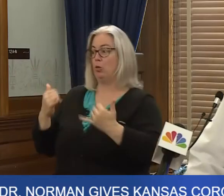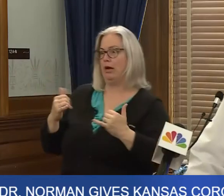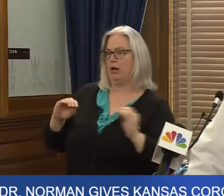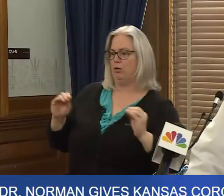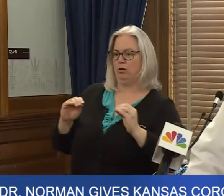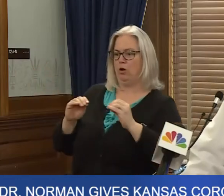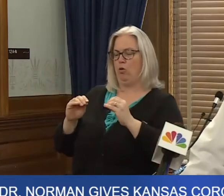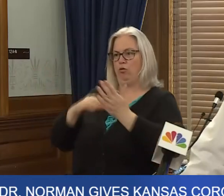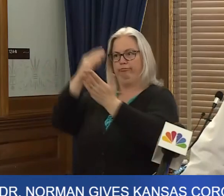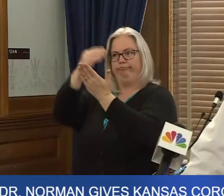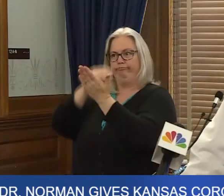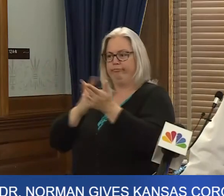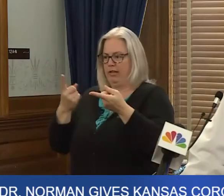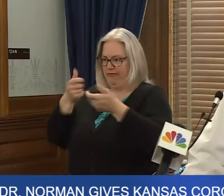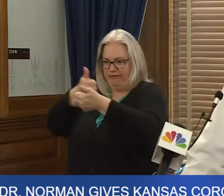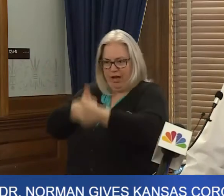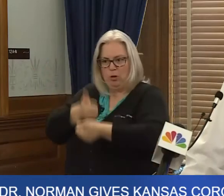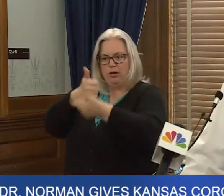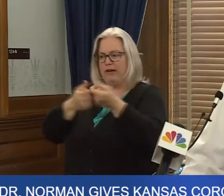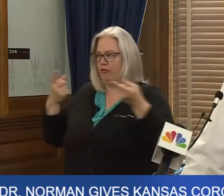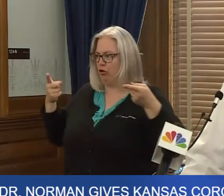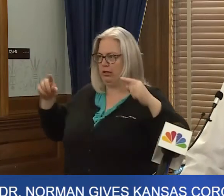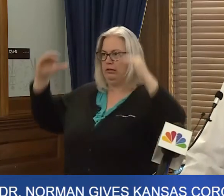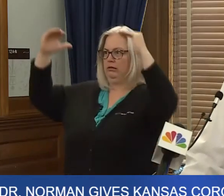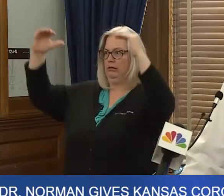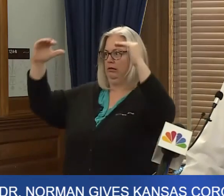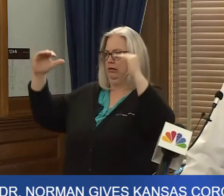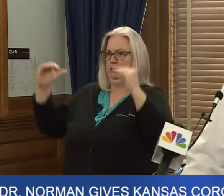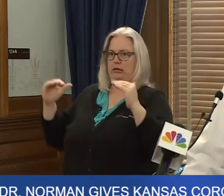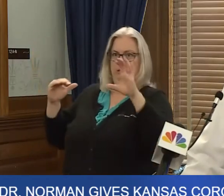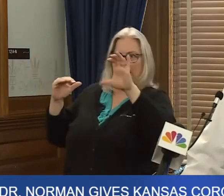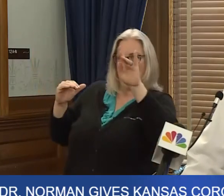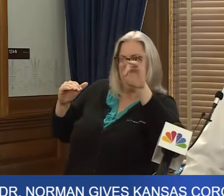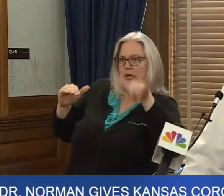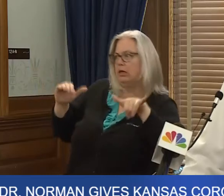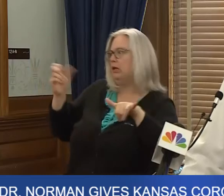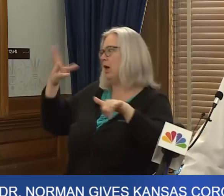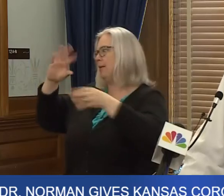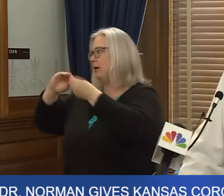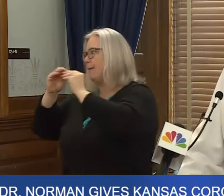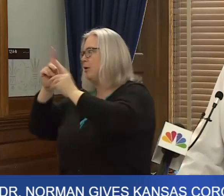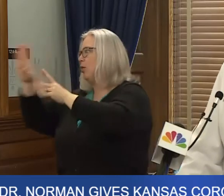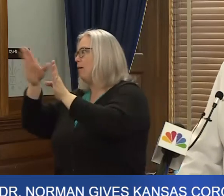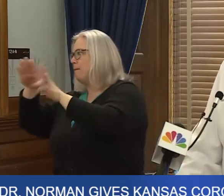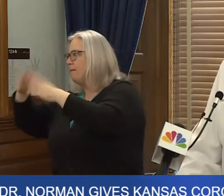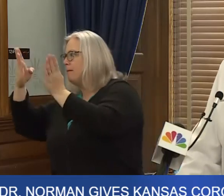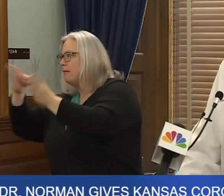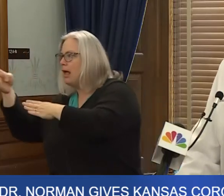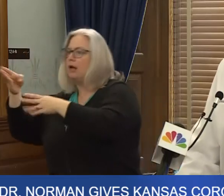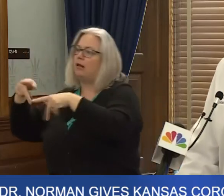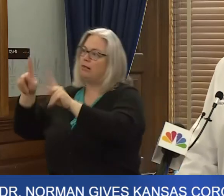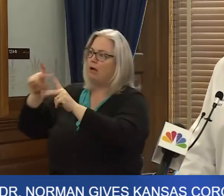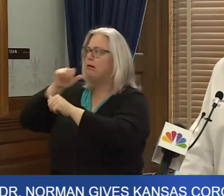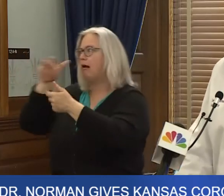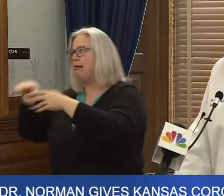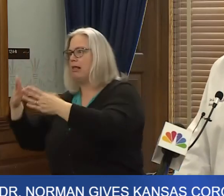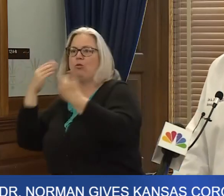follows county by county what each and every line item is for what is allowable or what's not allowed in those